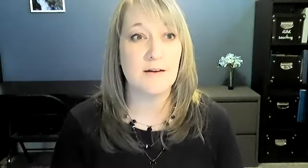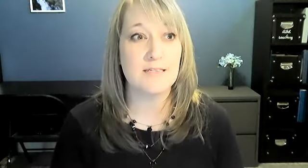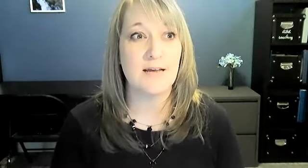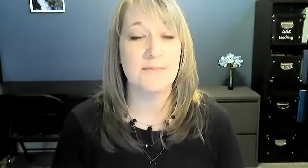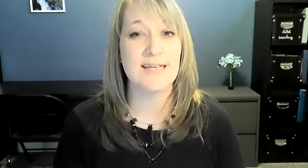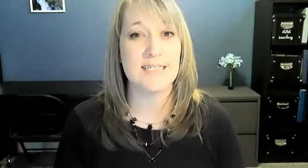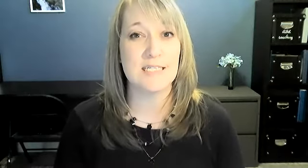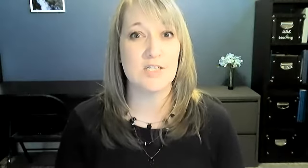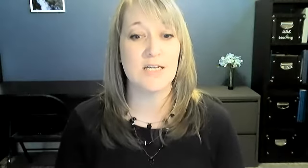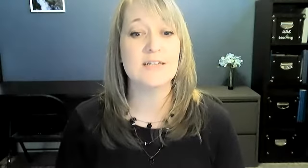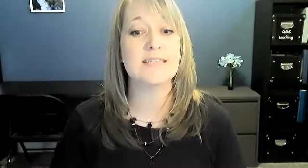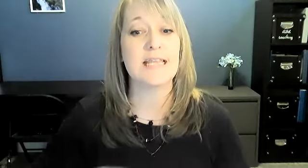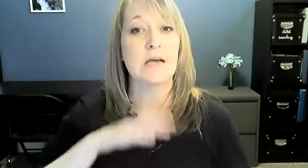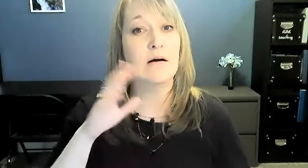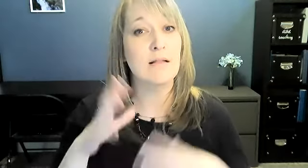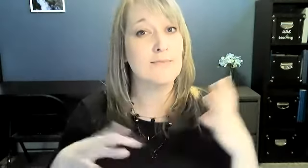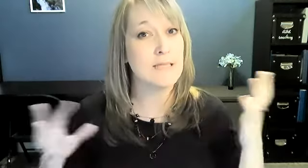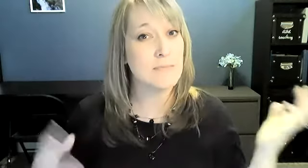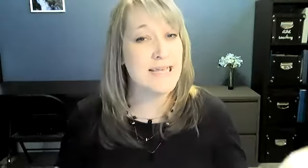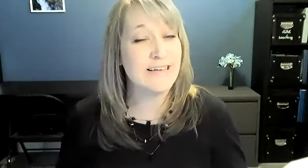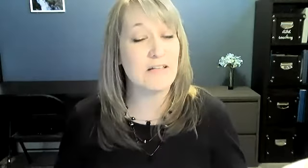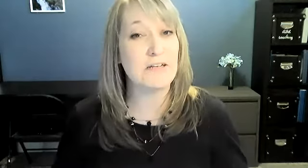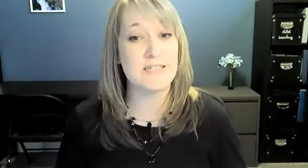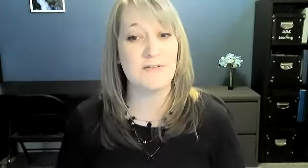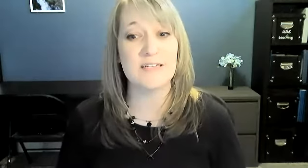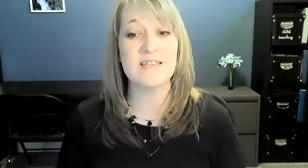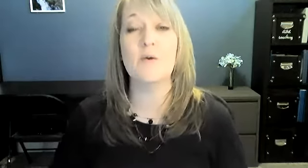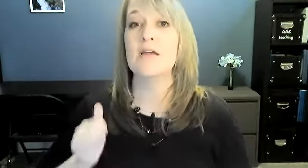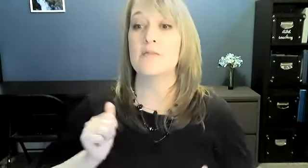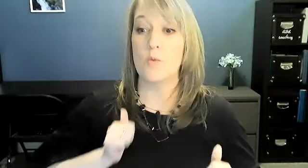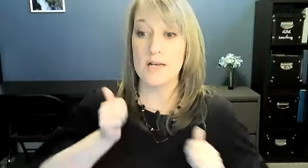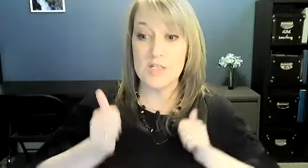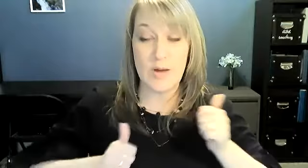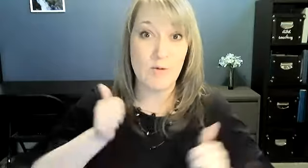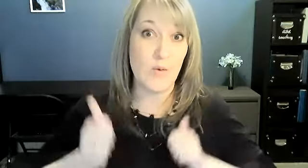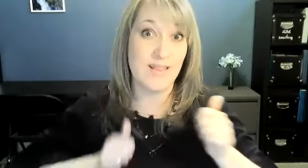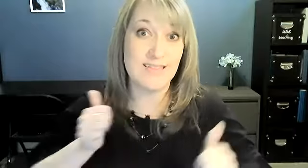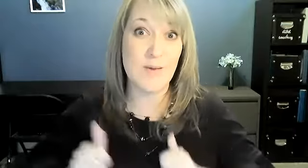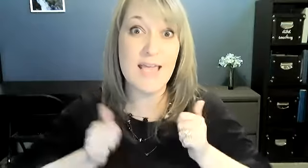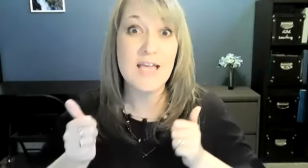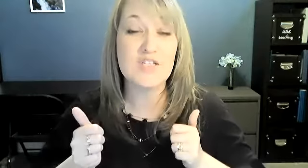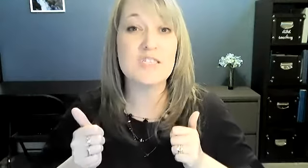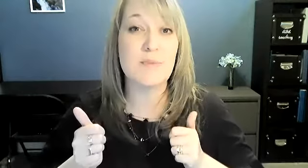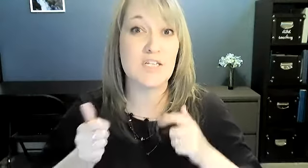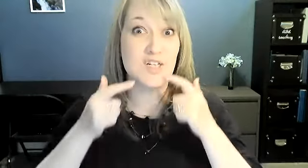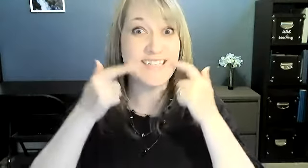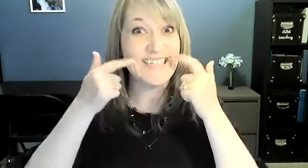different ASL dictionaries, and they all have something a little different. So if you want to do outgoing this way, just make sure that